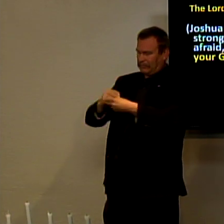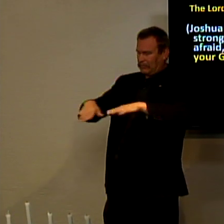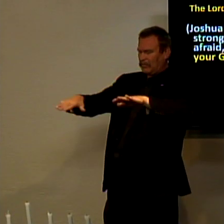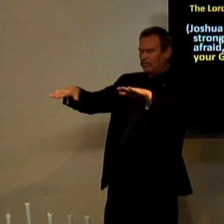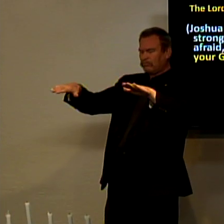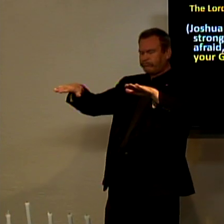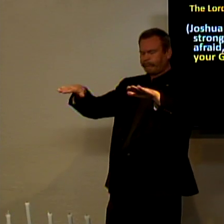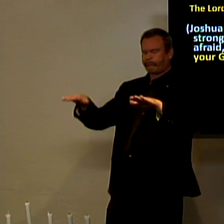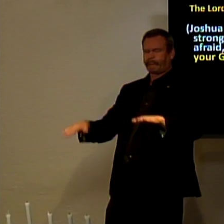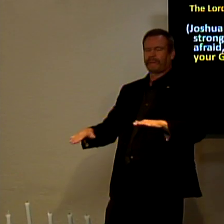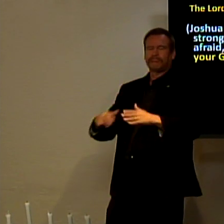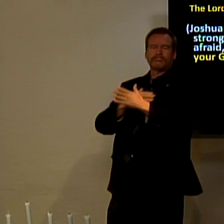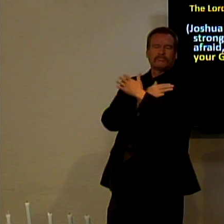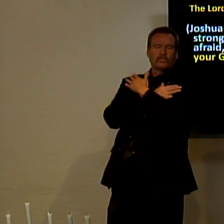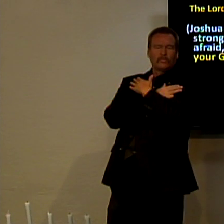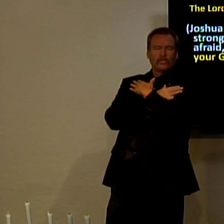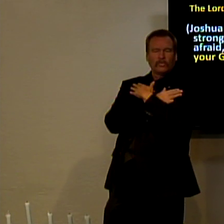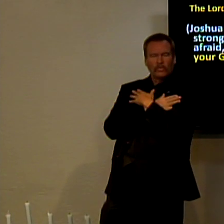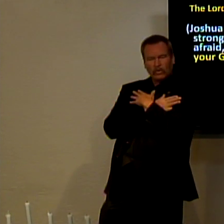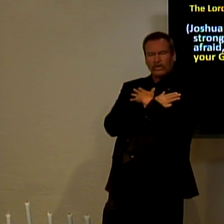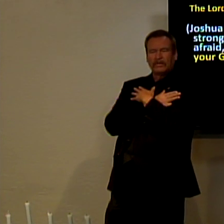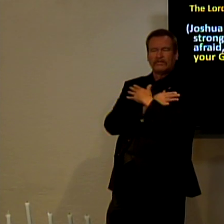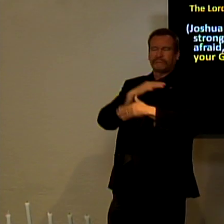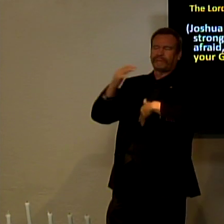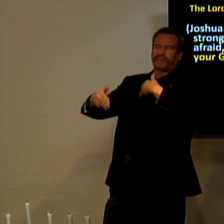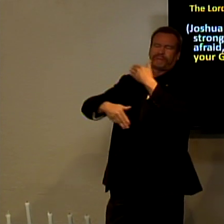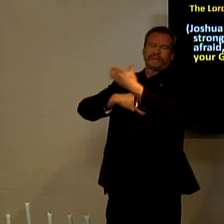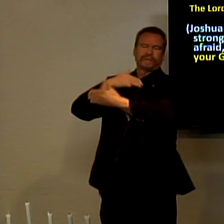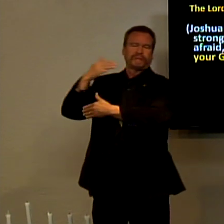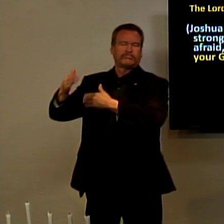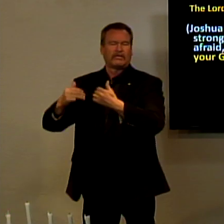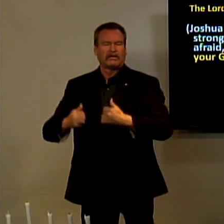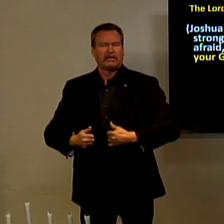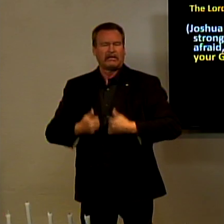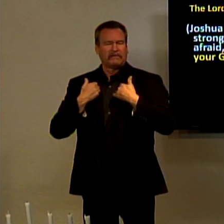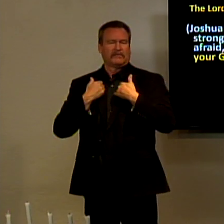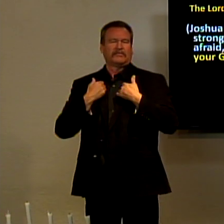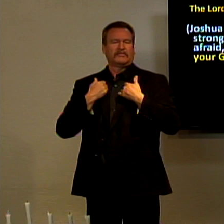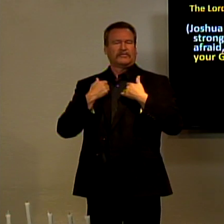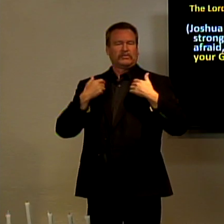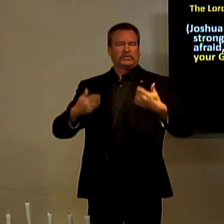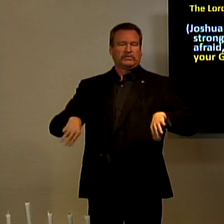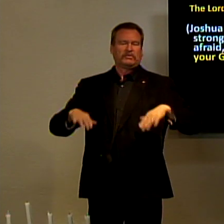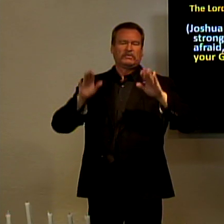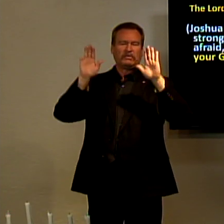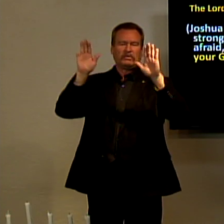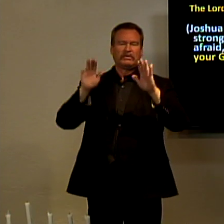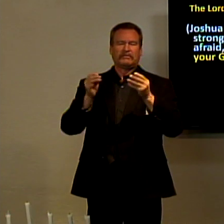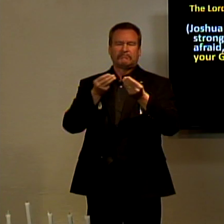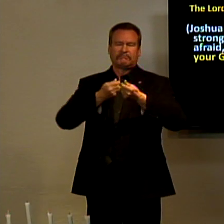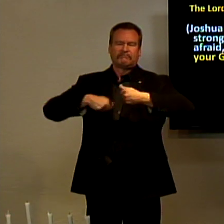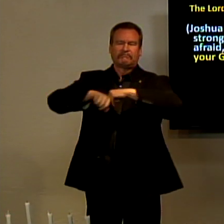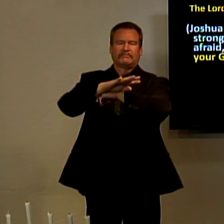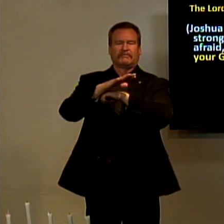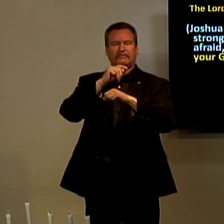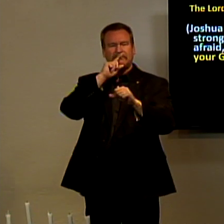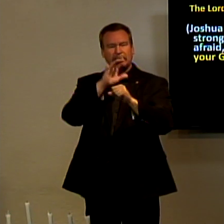the promised land. He was settling down into a life of relaxation and inheriting that good land that God had promised to